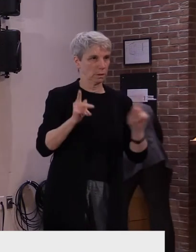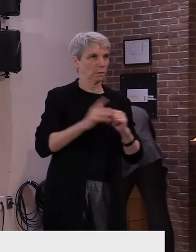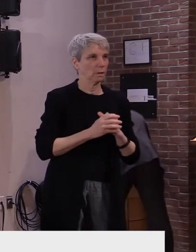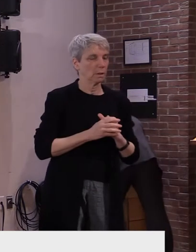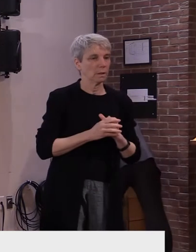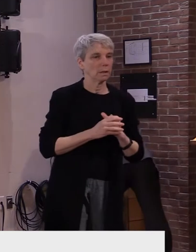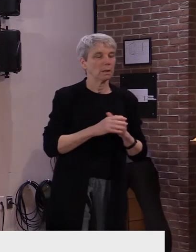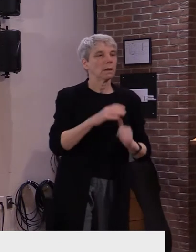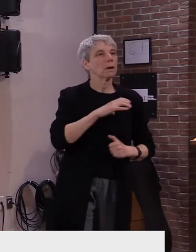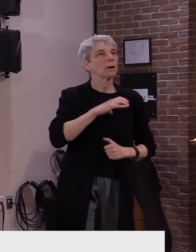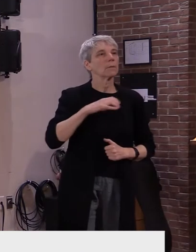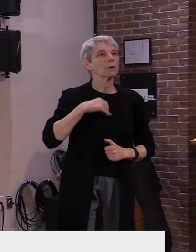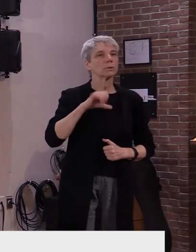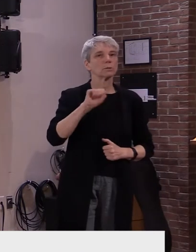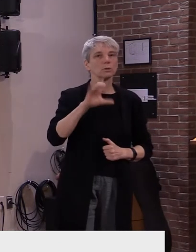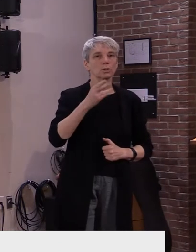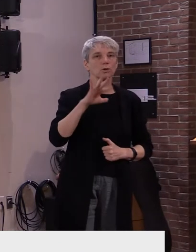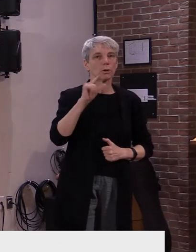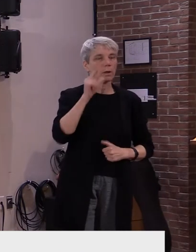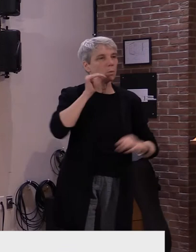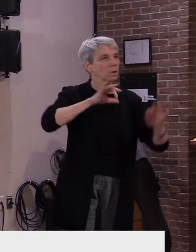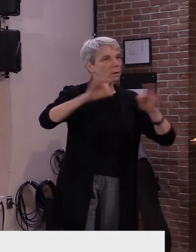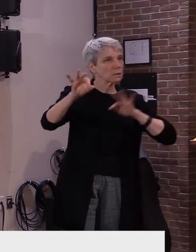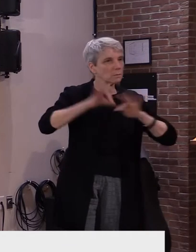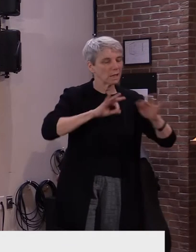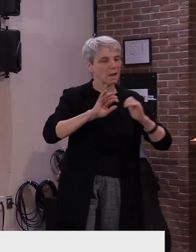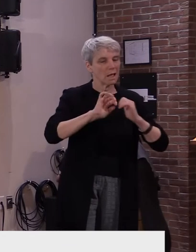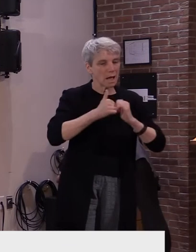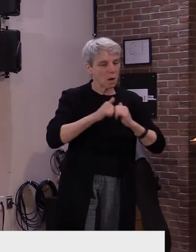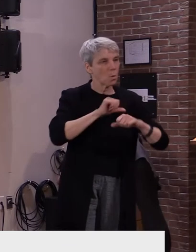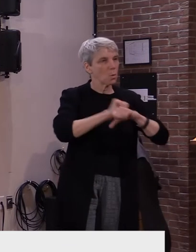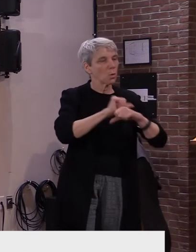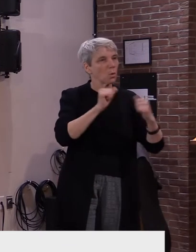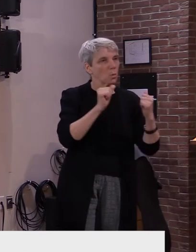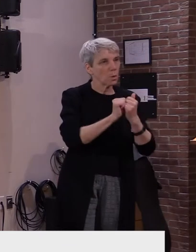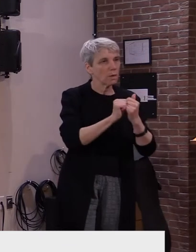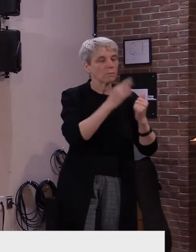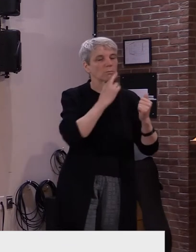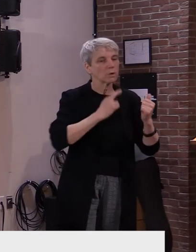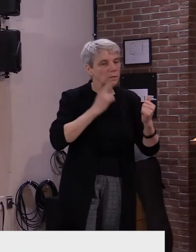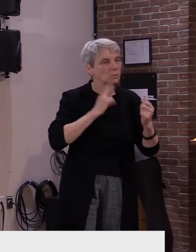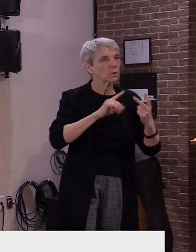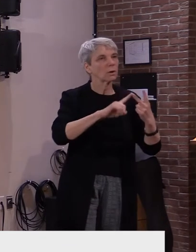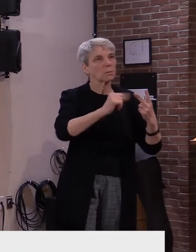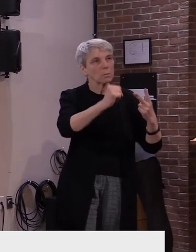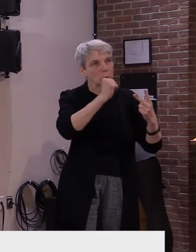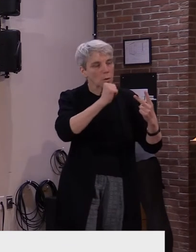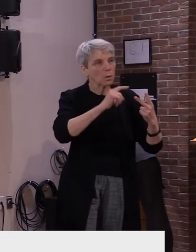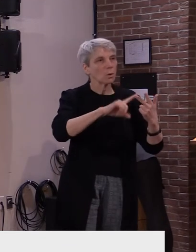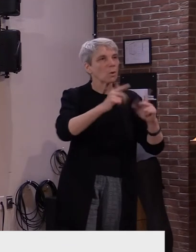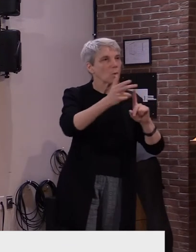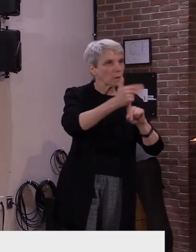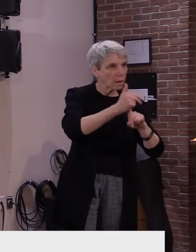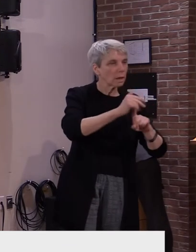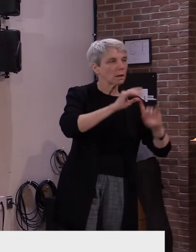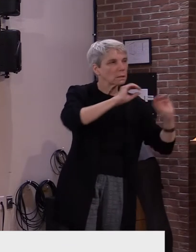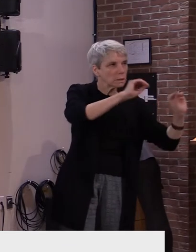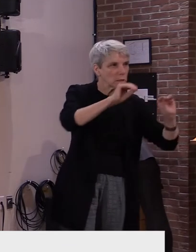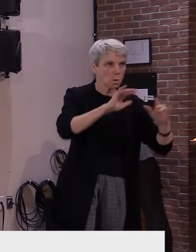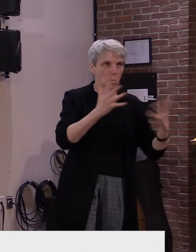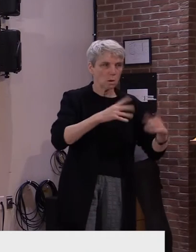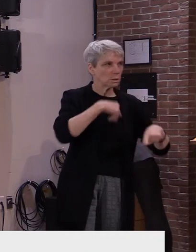these rules at our lodging facilities restaurants and bars i've also asked the department of public